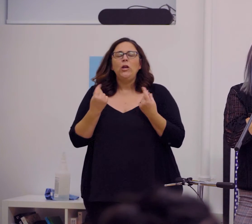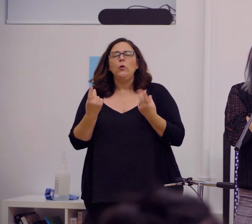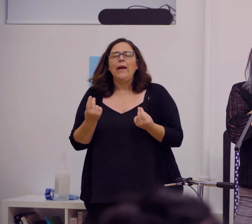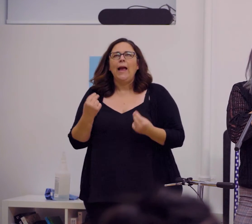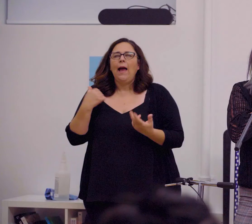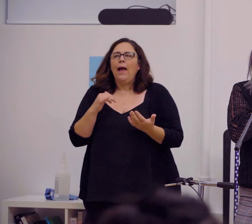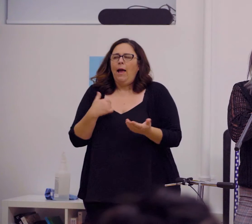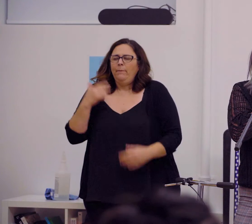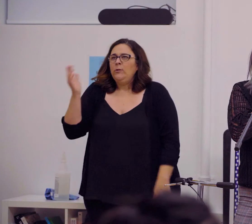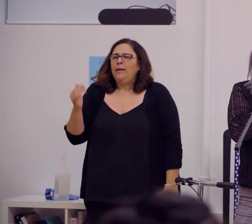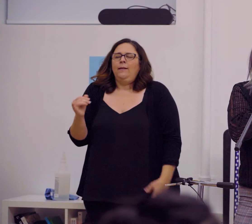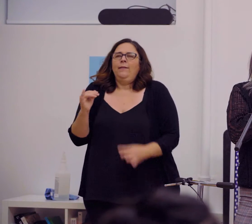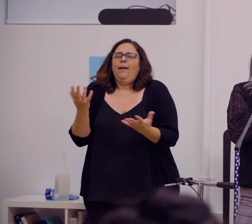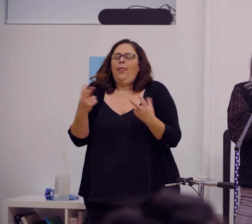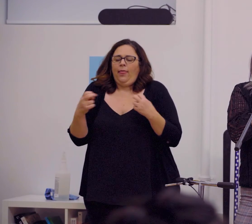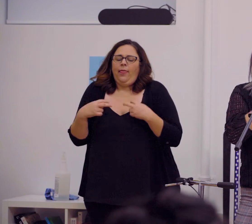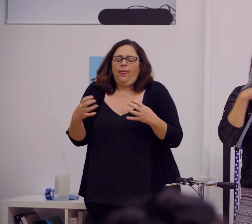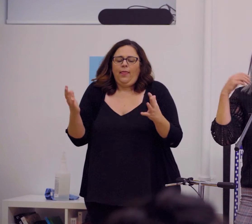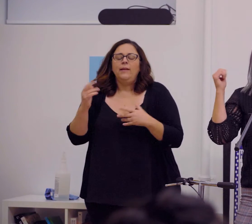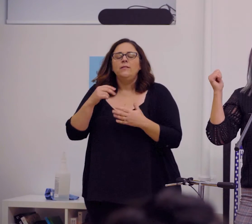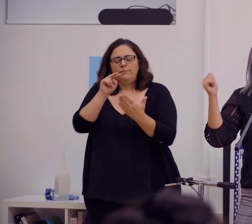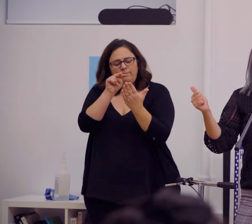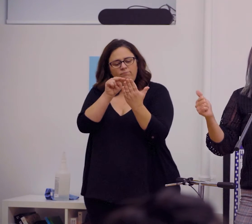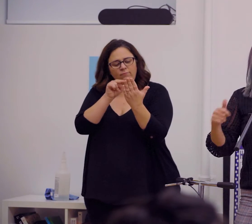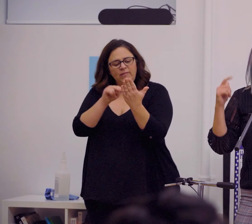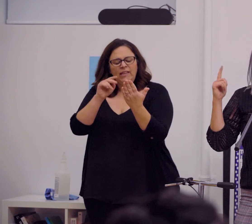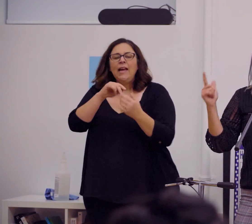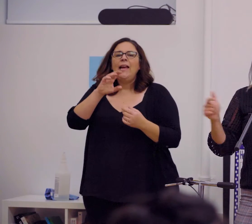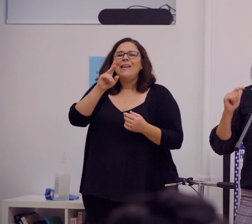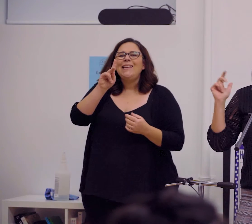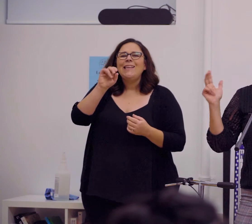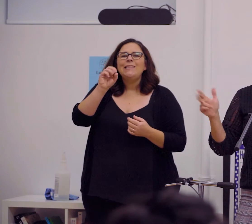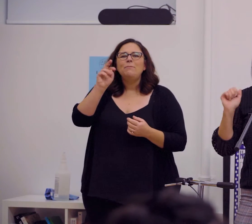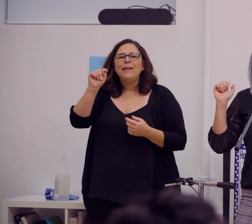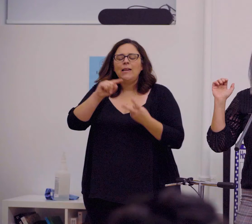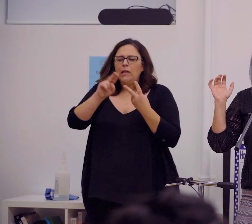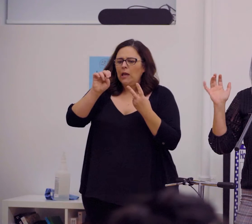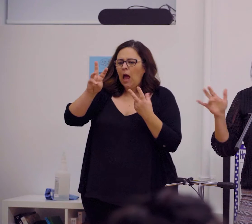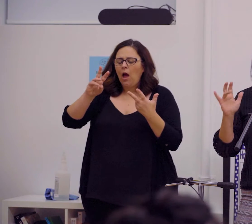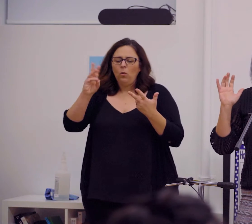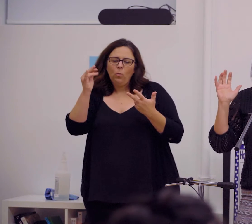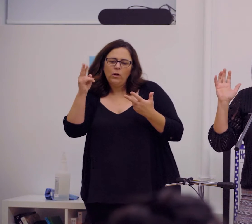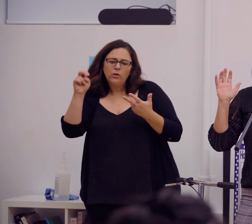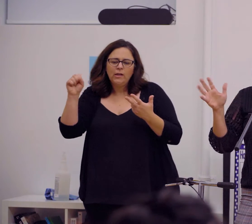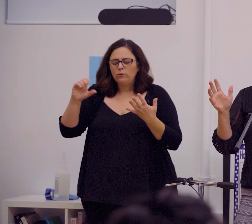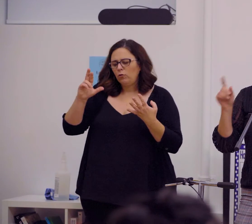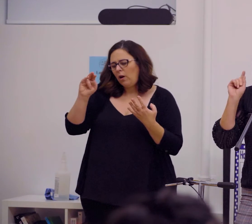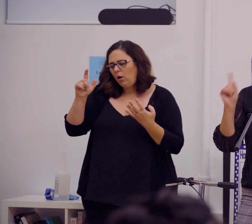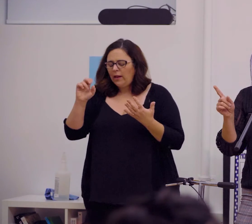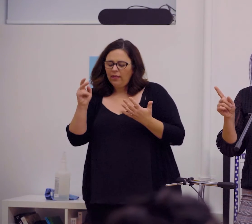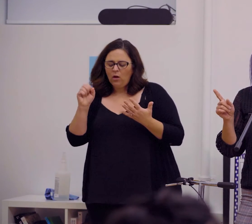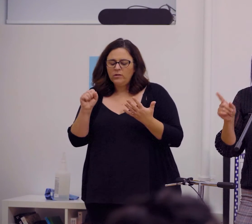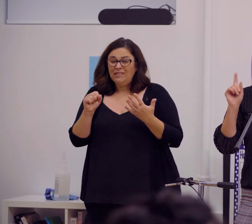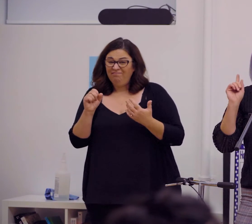into? I went down the list and there was the theme of kismet, now, wilderness, critical, ethos,